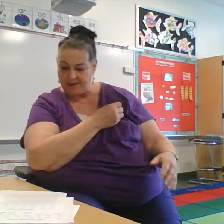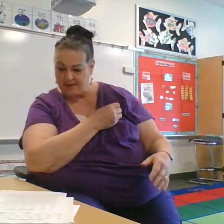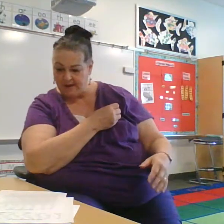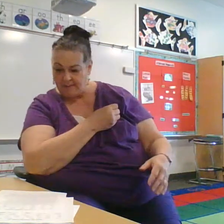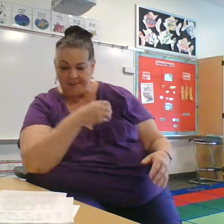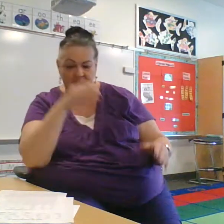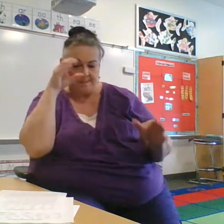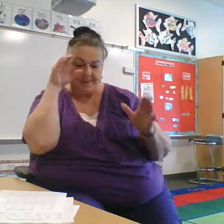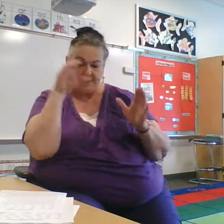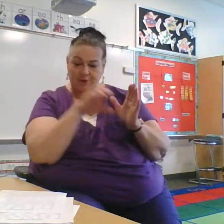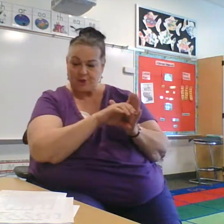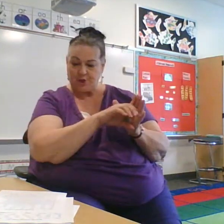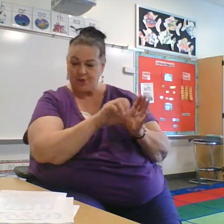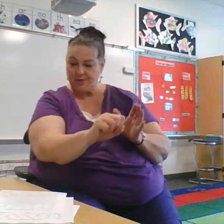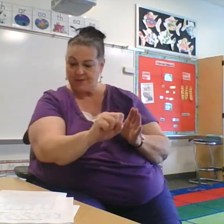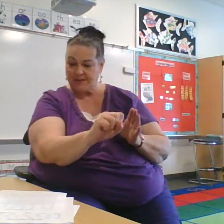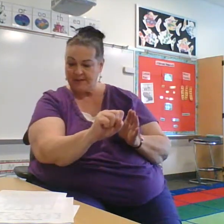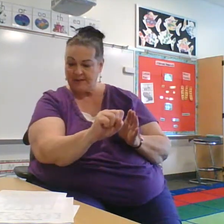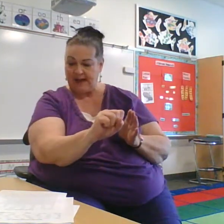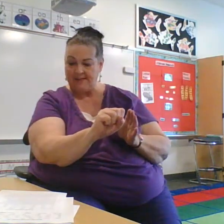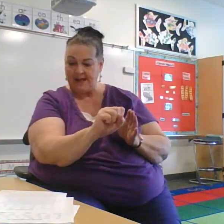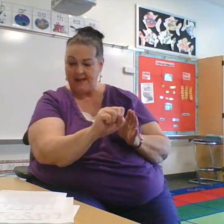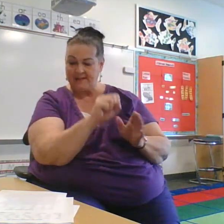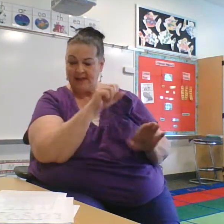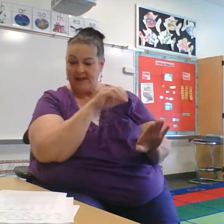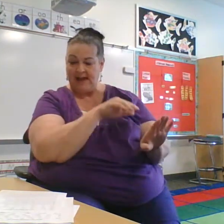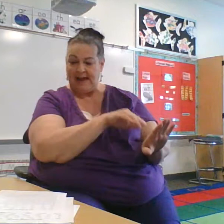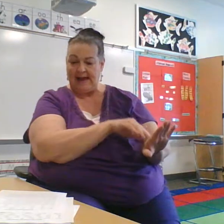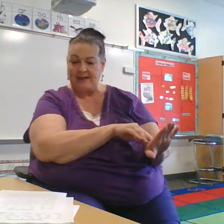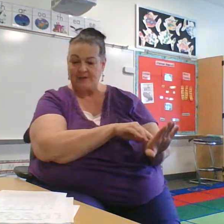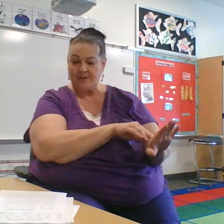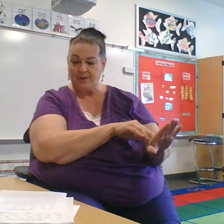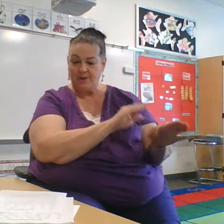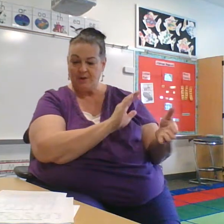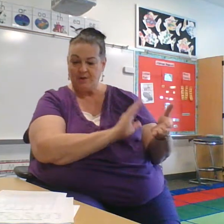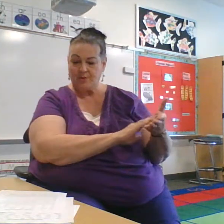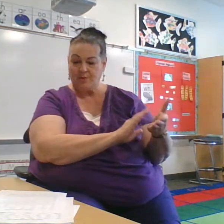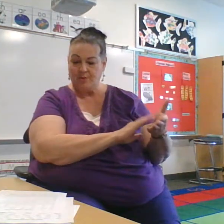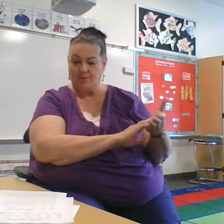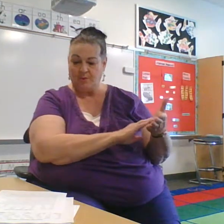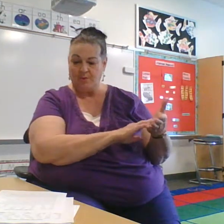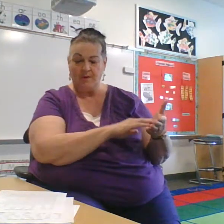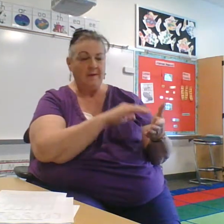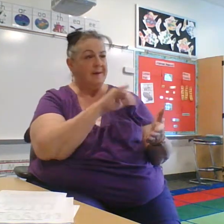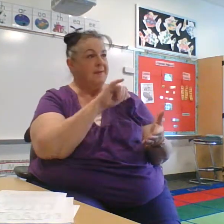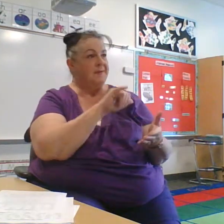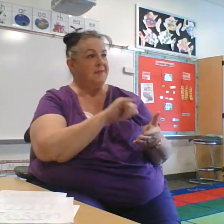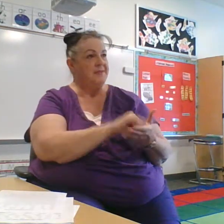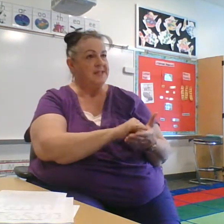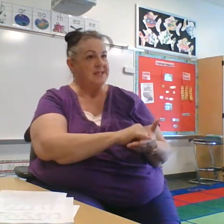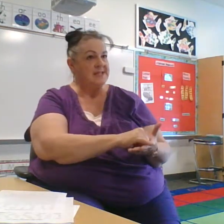now, pictures, add the S, at school